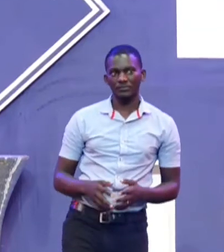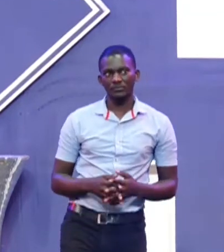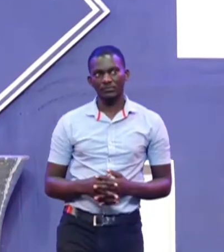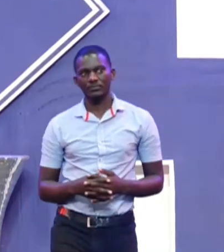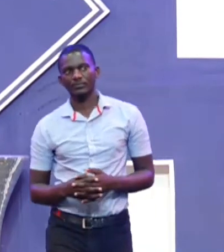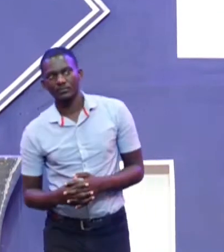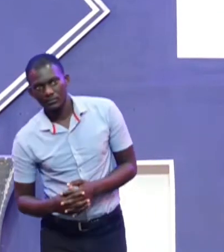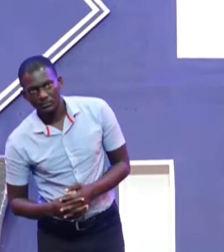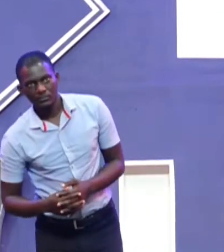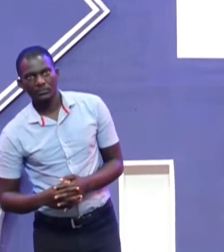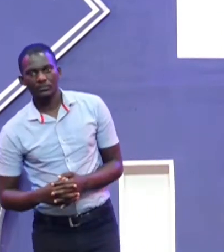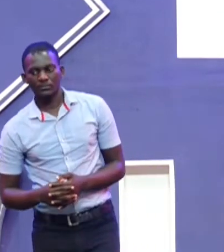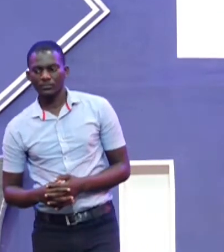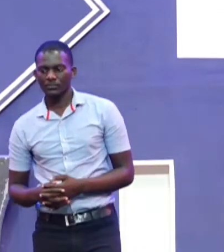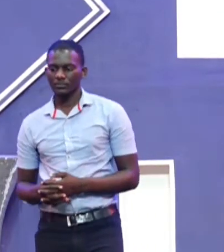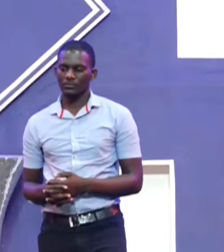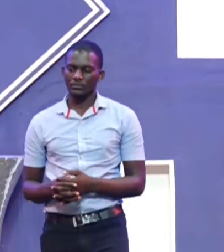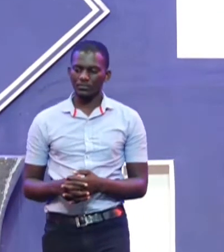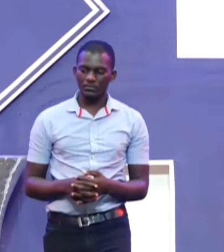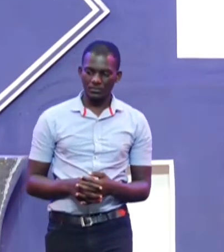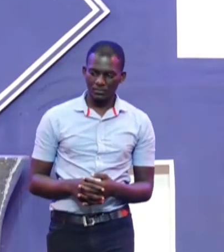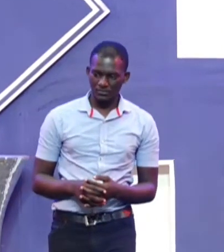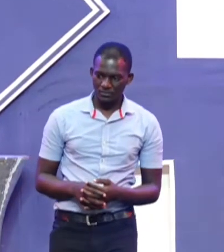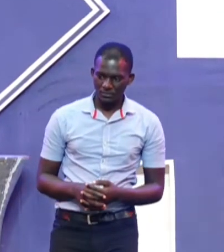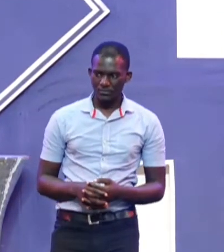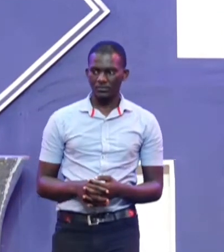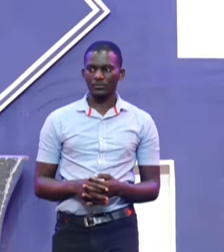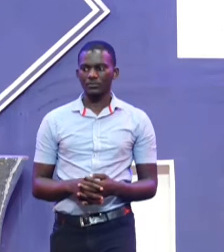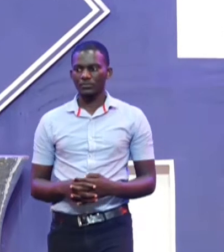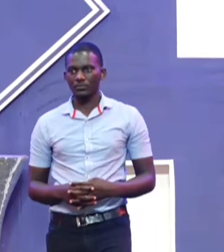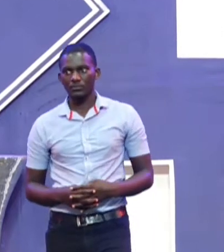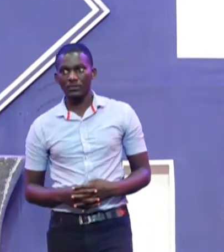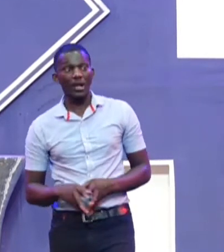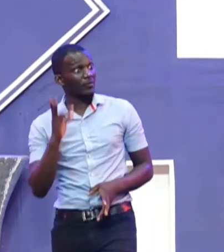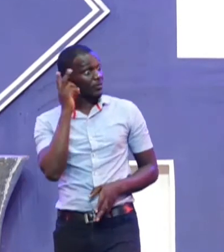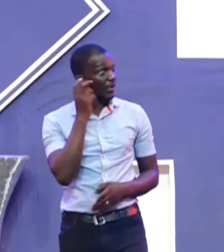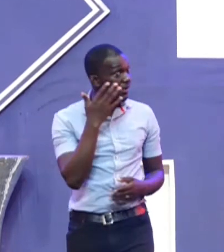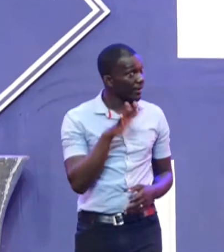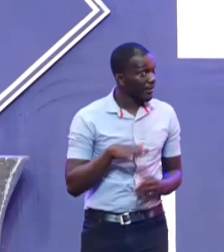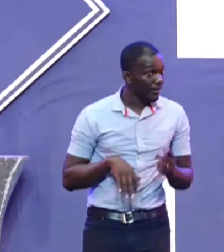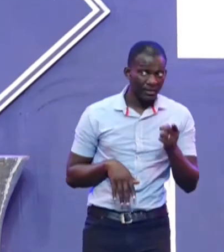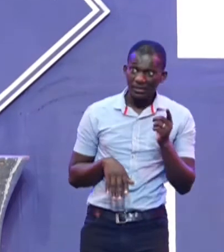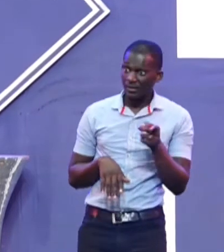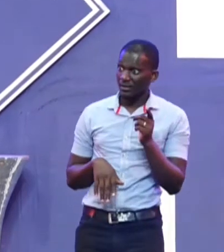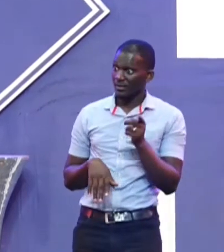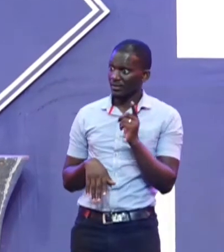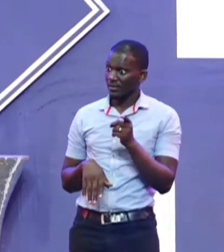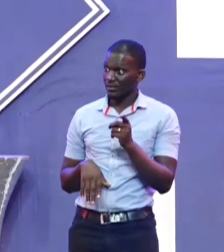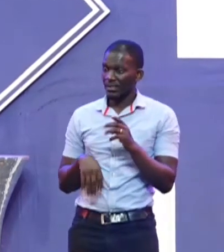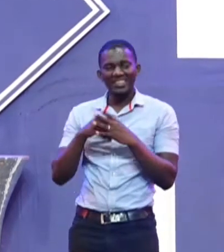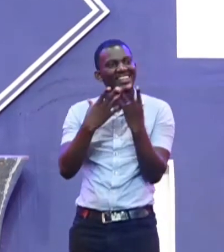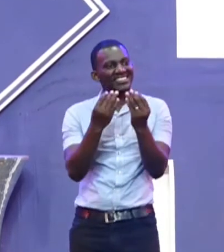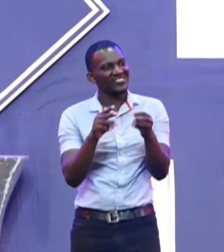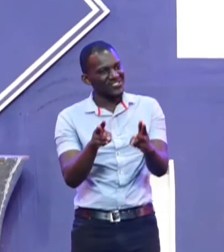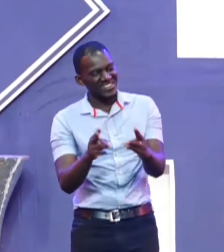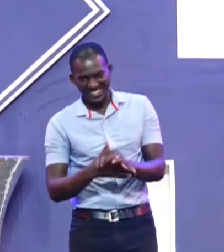all disobedience when your obedience is fulfilled. Oluganda tukawuliddako. Mungeri enyanga. In